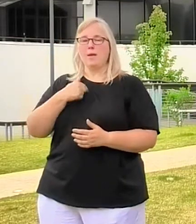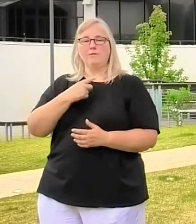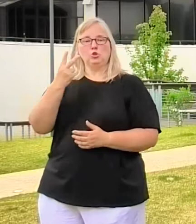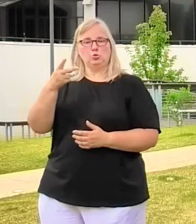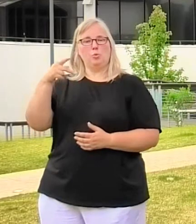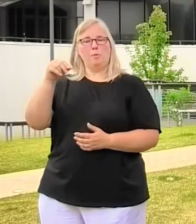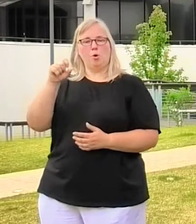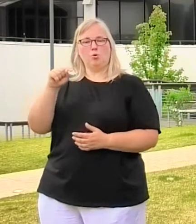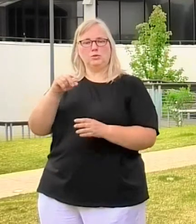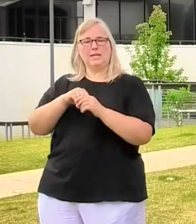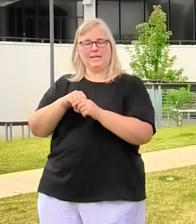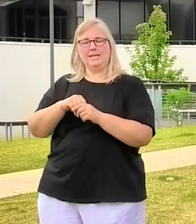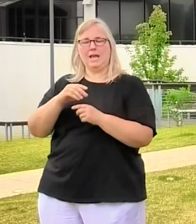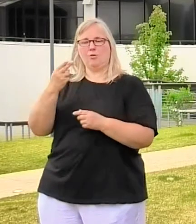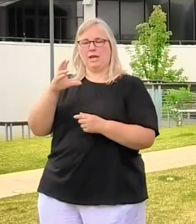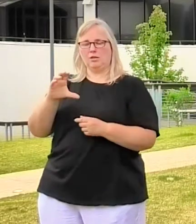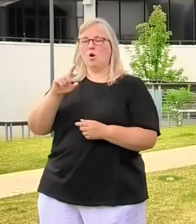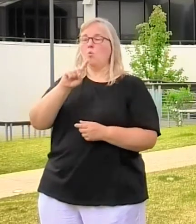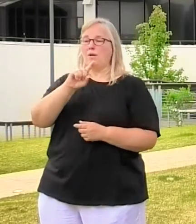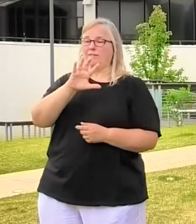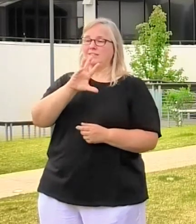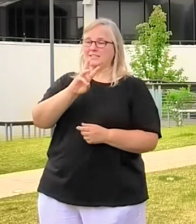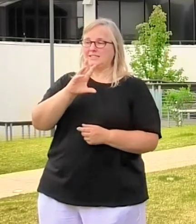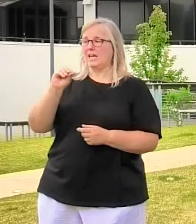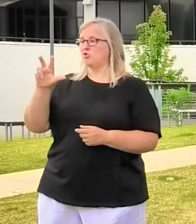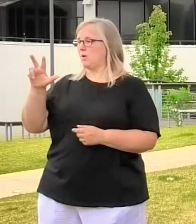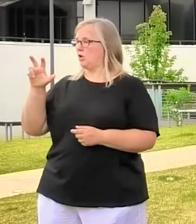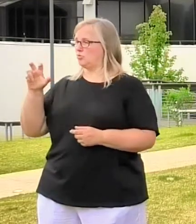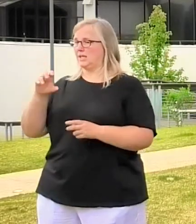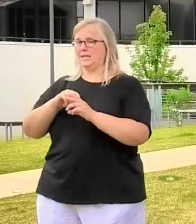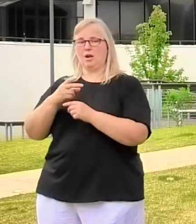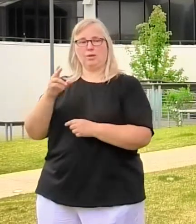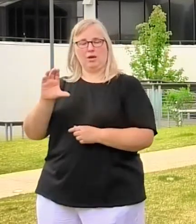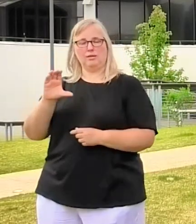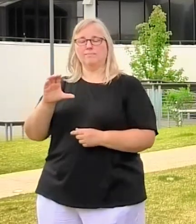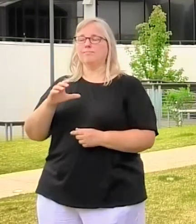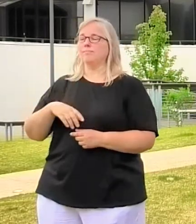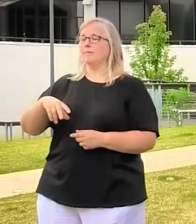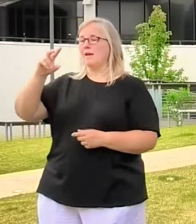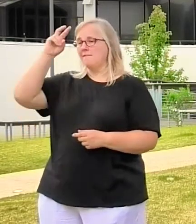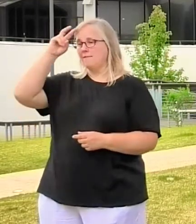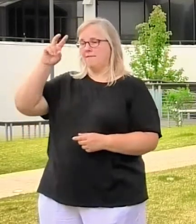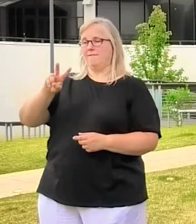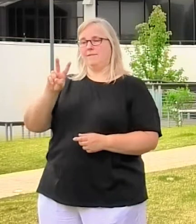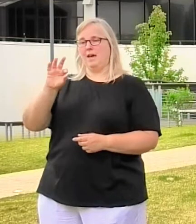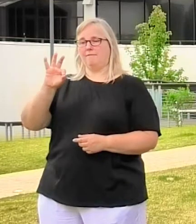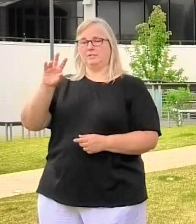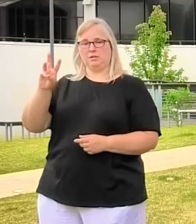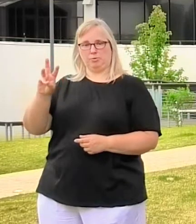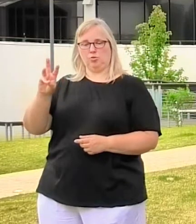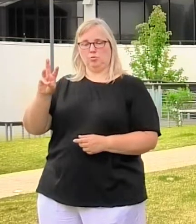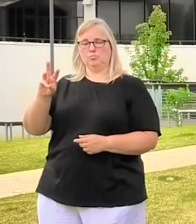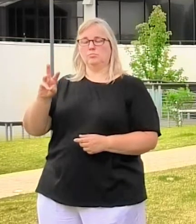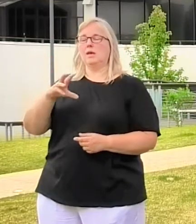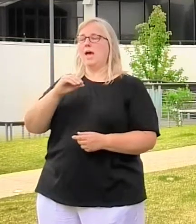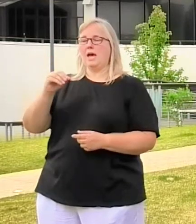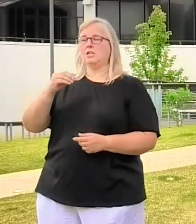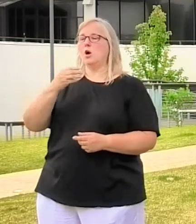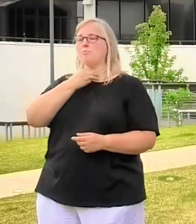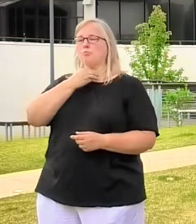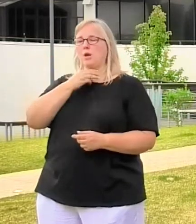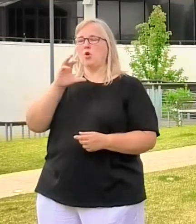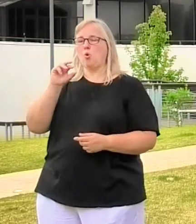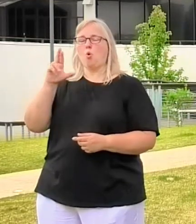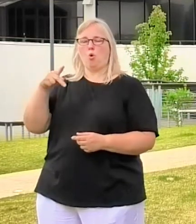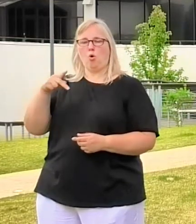in Howard County, Post 156 and Post 300, the Veterans of Foreign Wars, and the Marine Corps League.